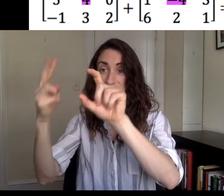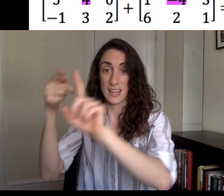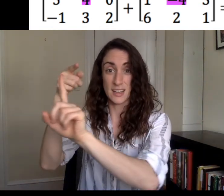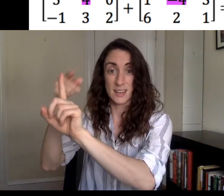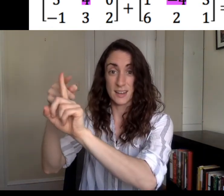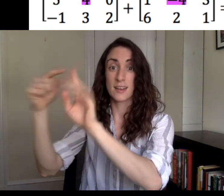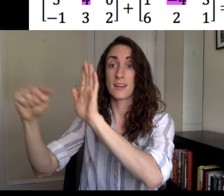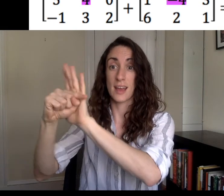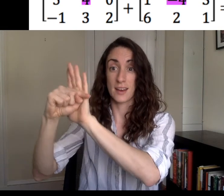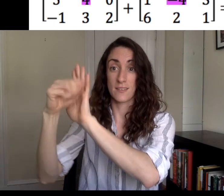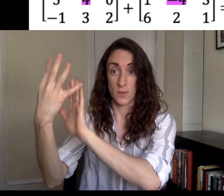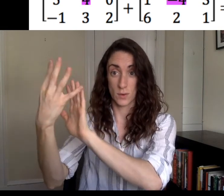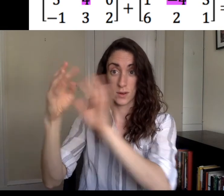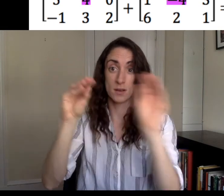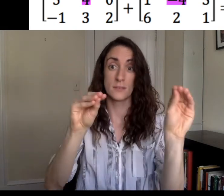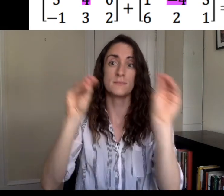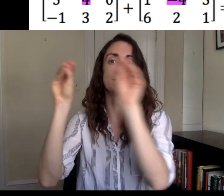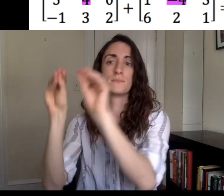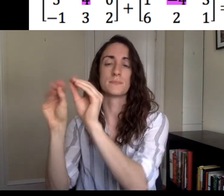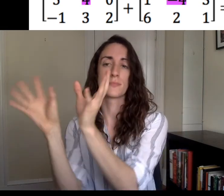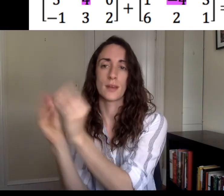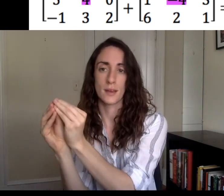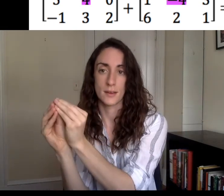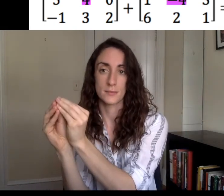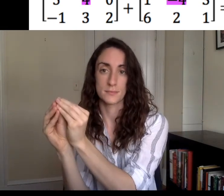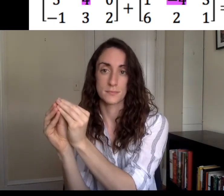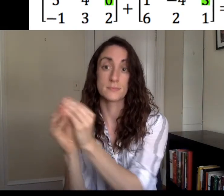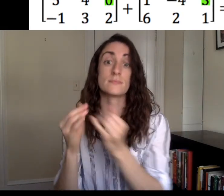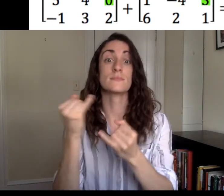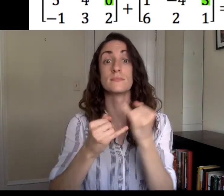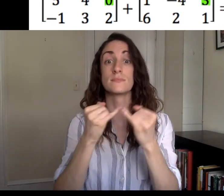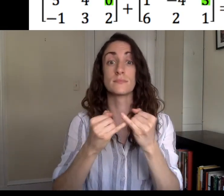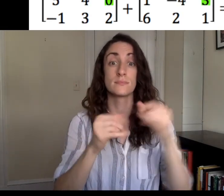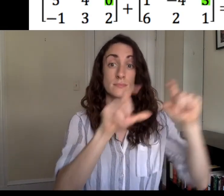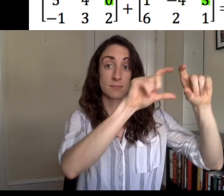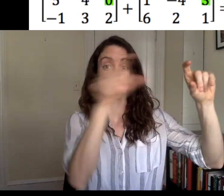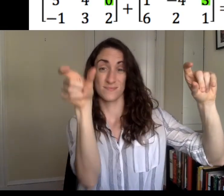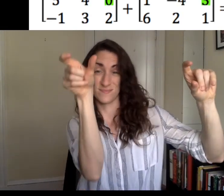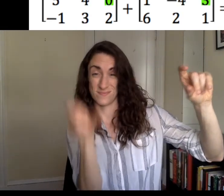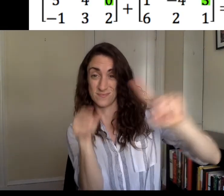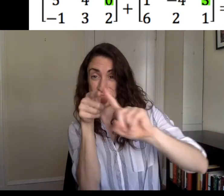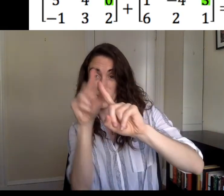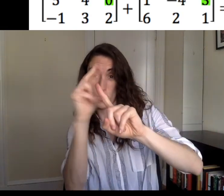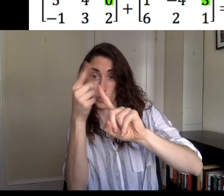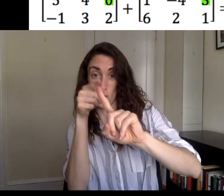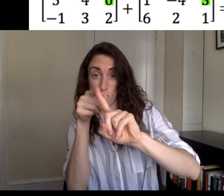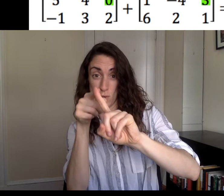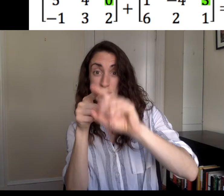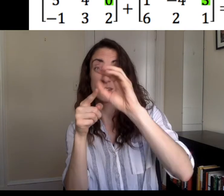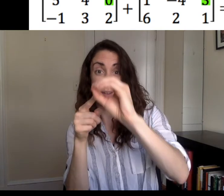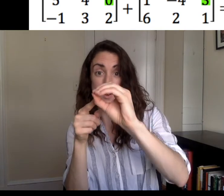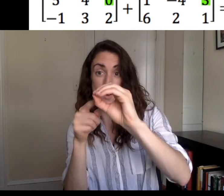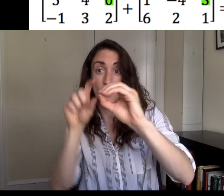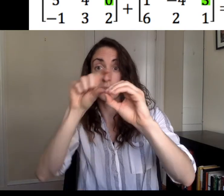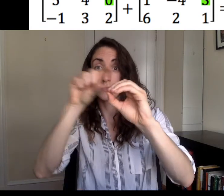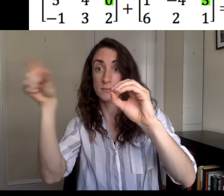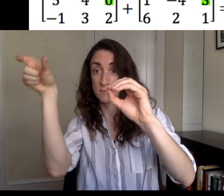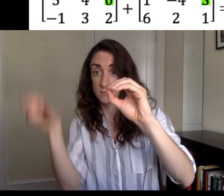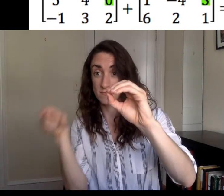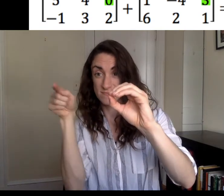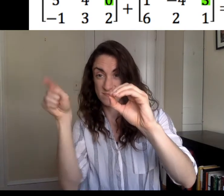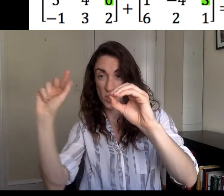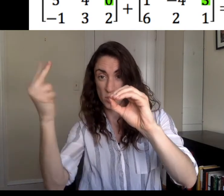our 2 matrices that we're adding are 4 and -4, so we'll add those and that will be the item in the top row, second column of the